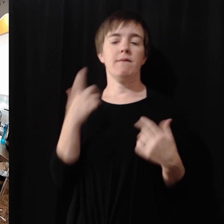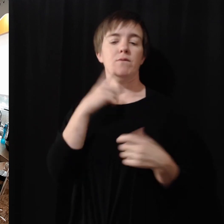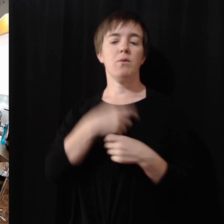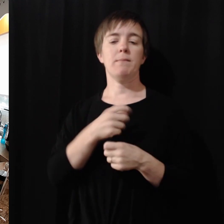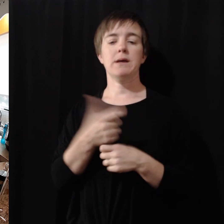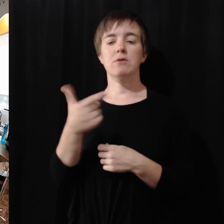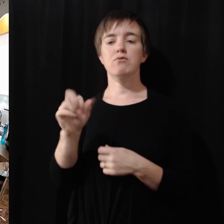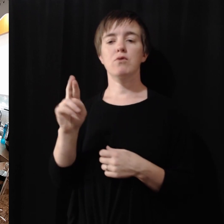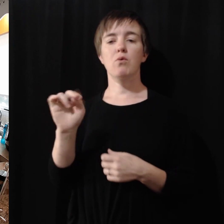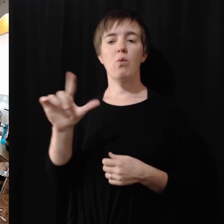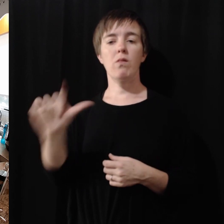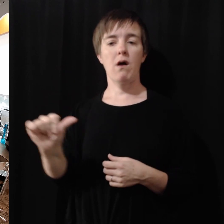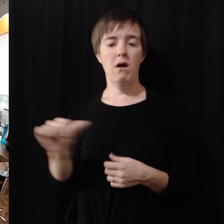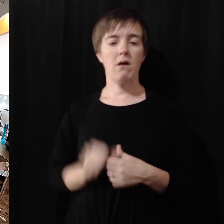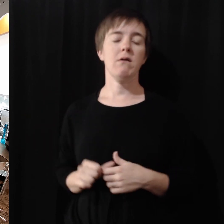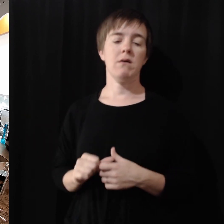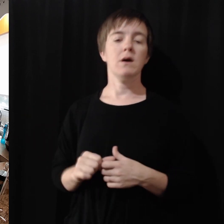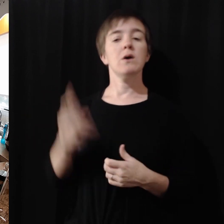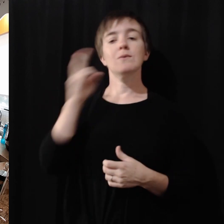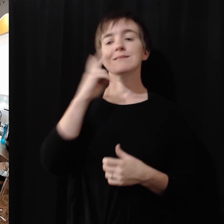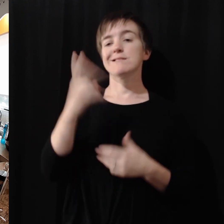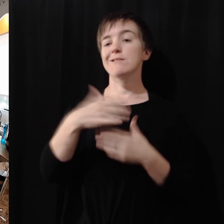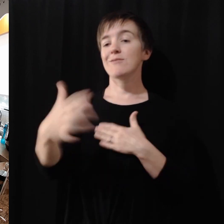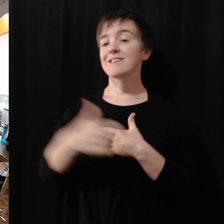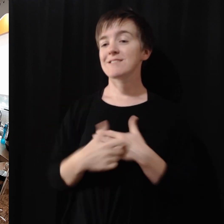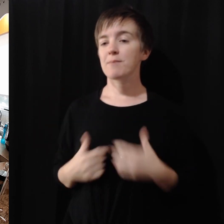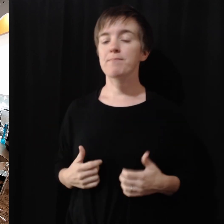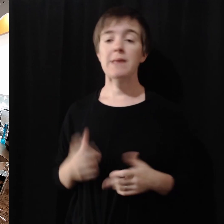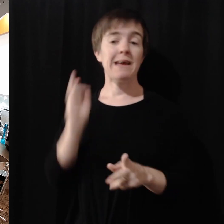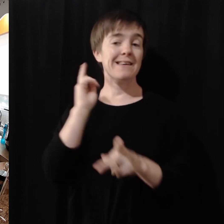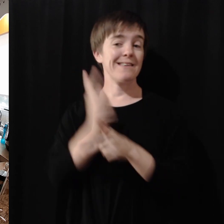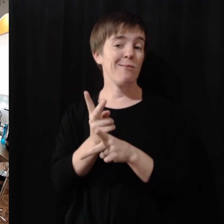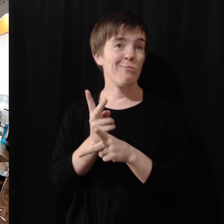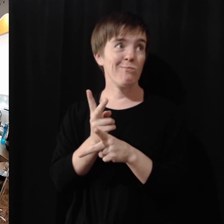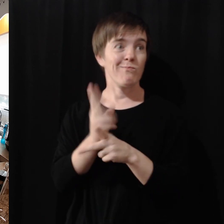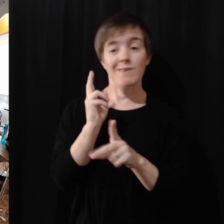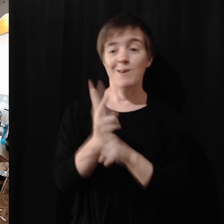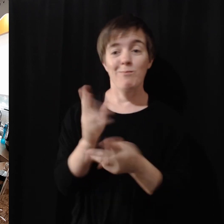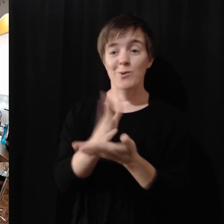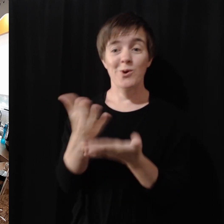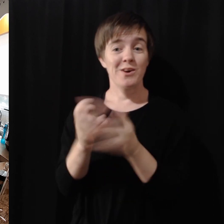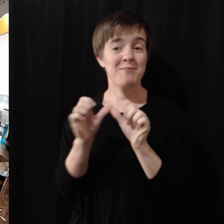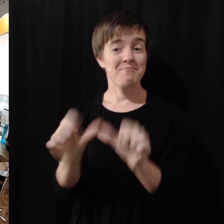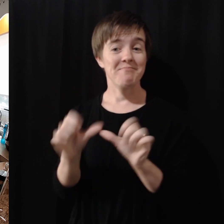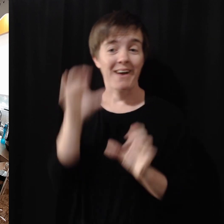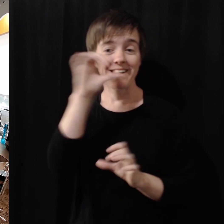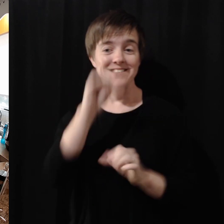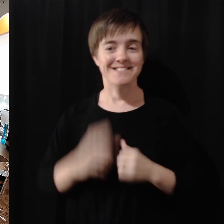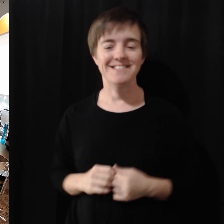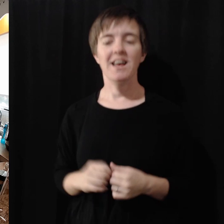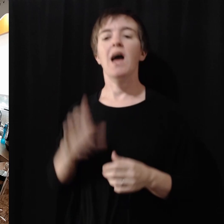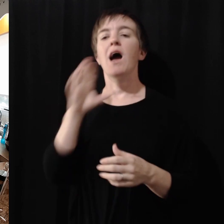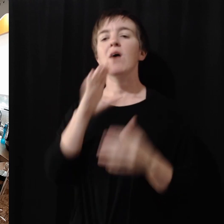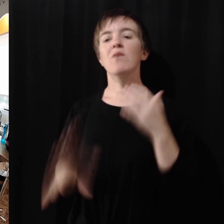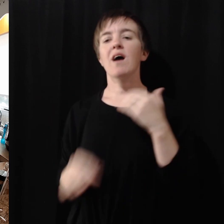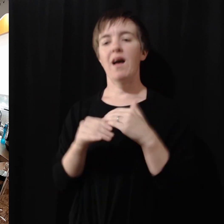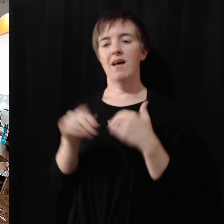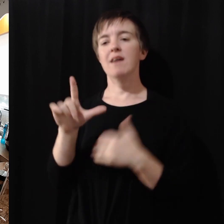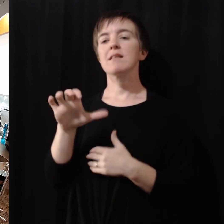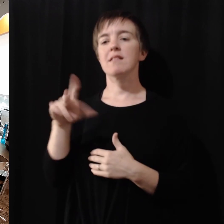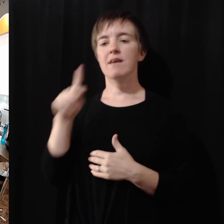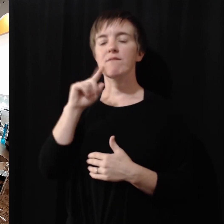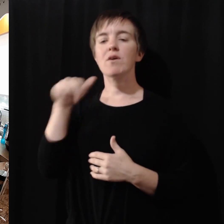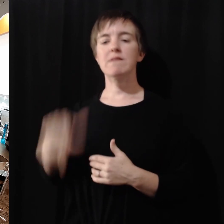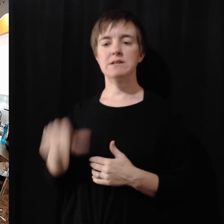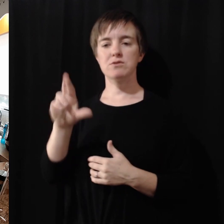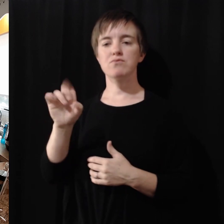make granola. And we'll see you guys next time. Keep on cooking, I guess. And I'll link this recipe